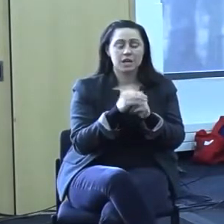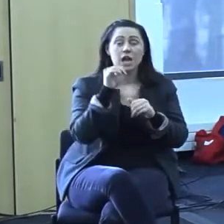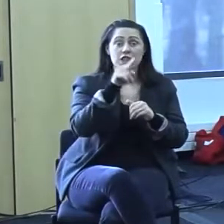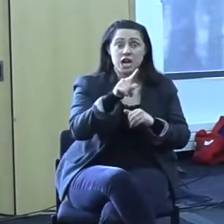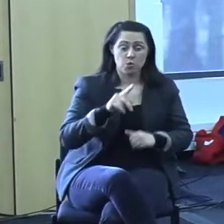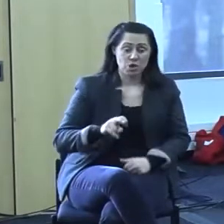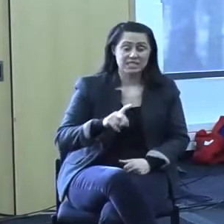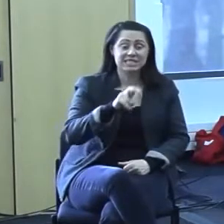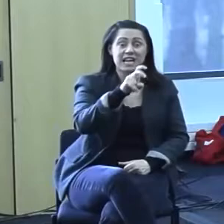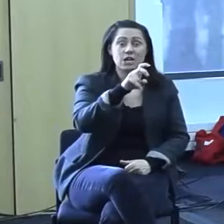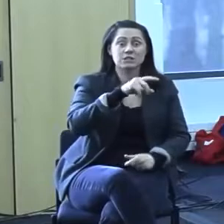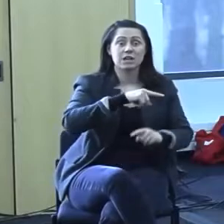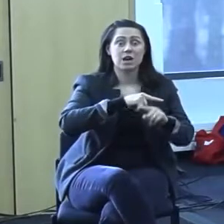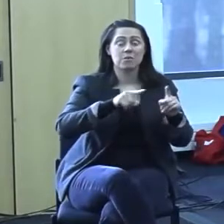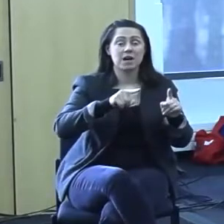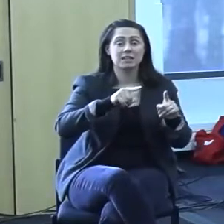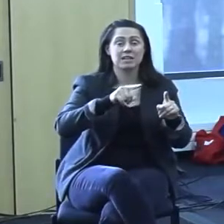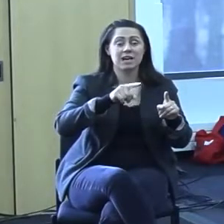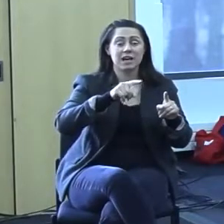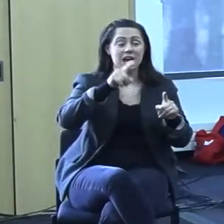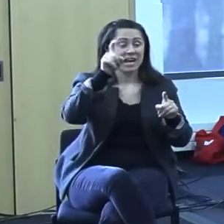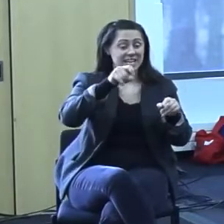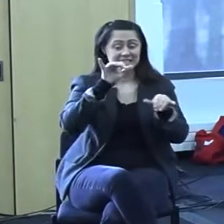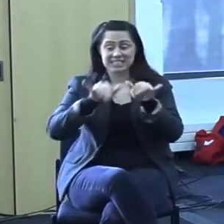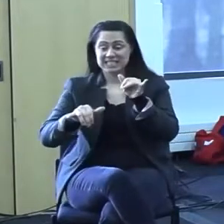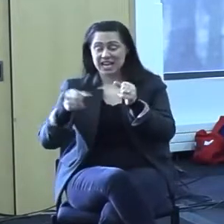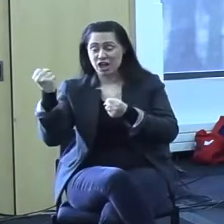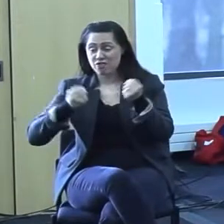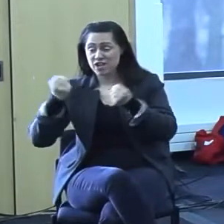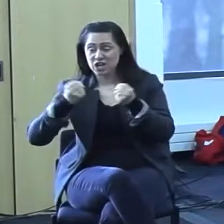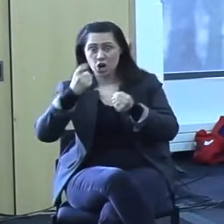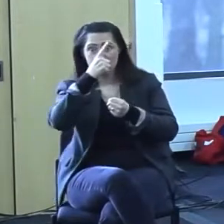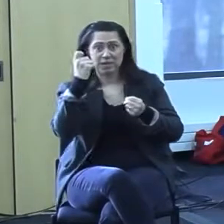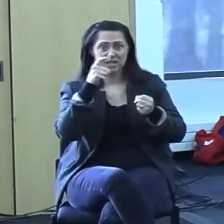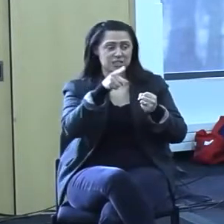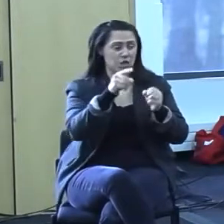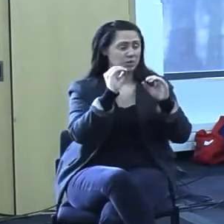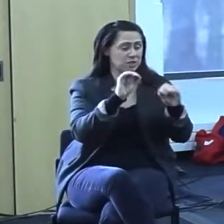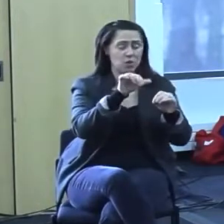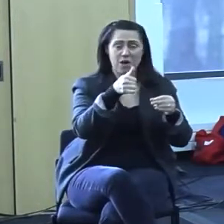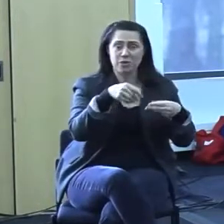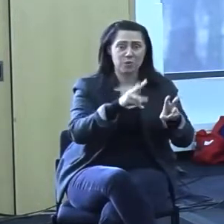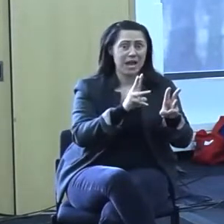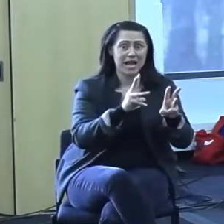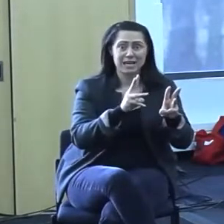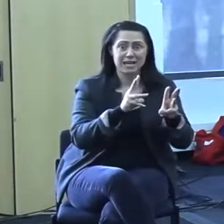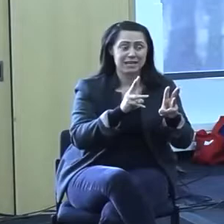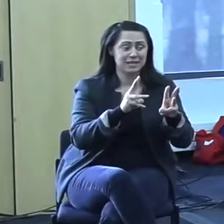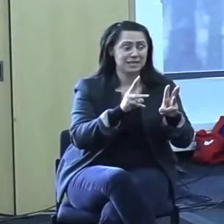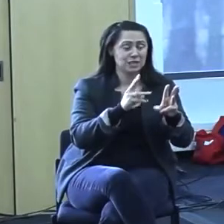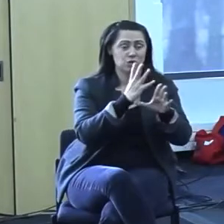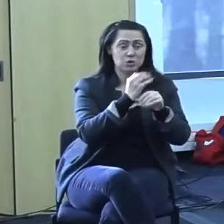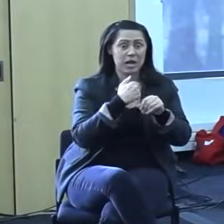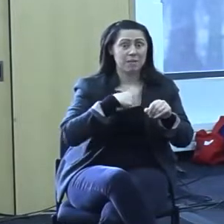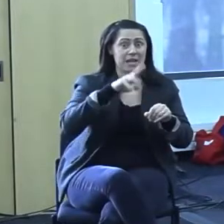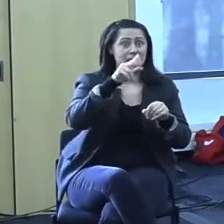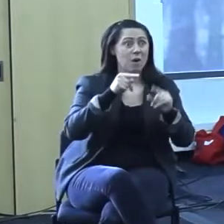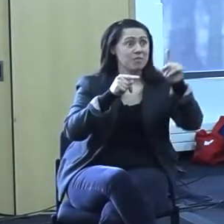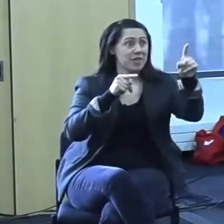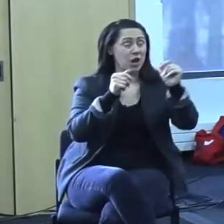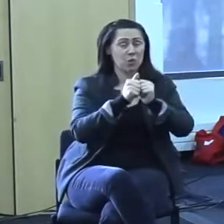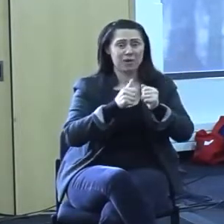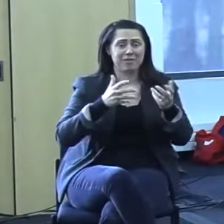theirs, but I had to stay in the car because there was no other way to get me out there with this